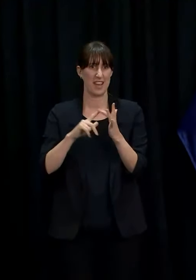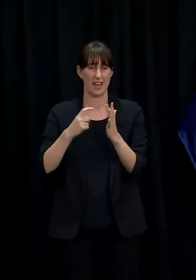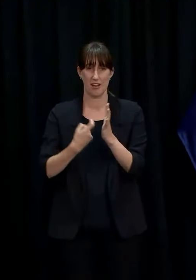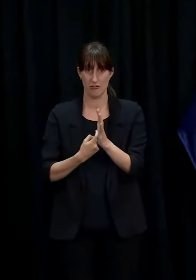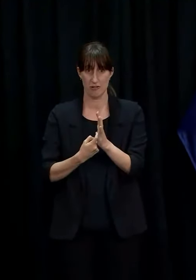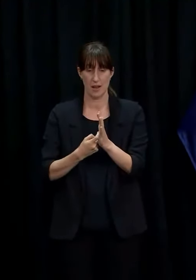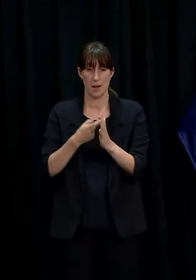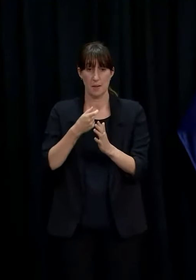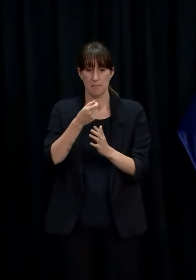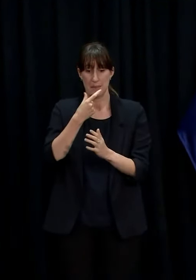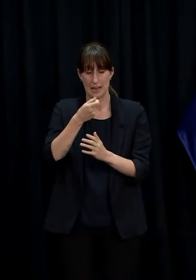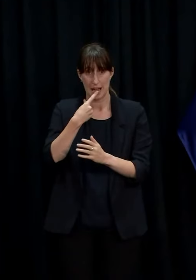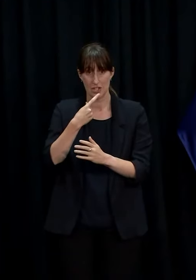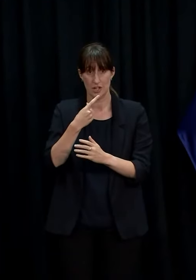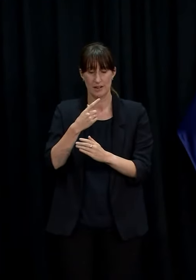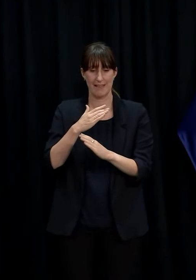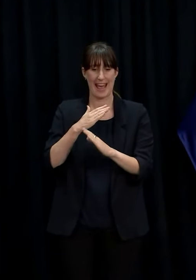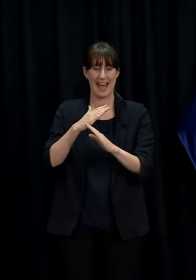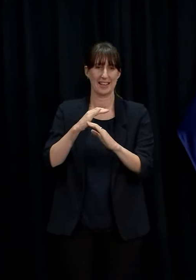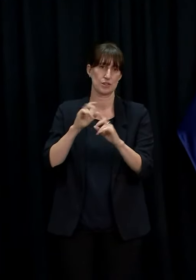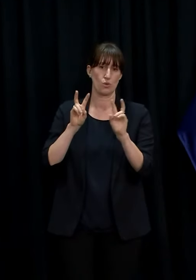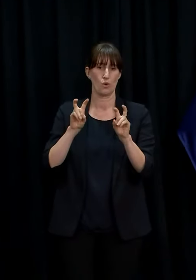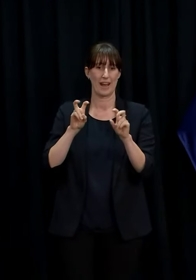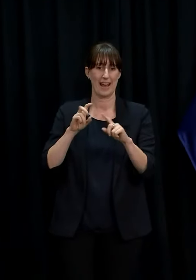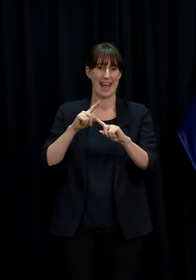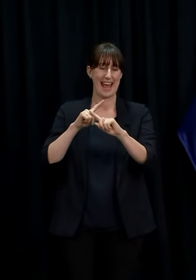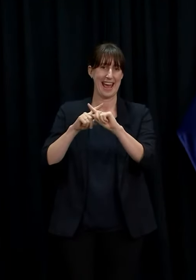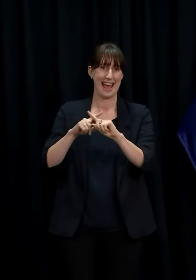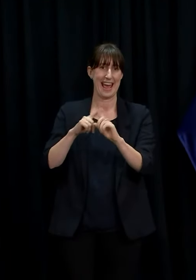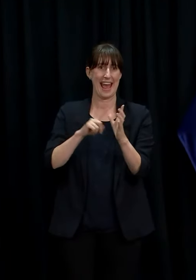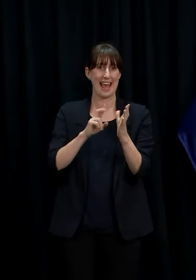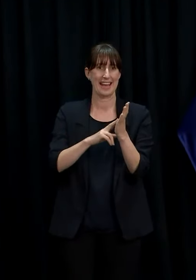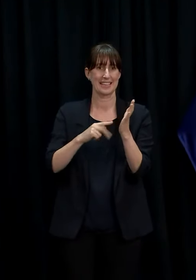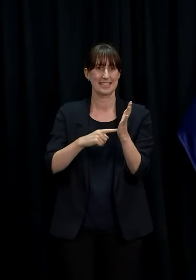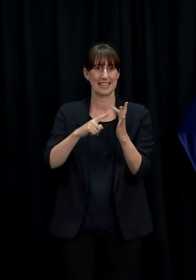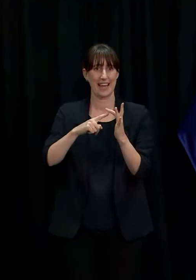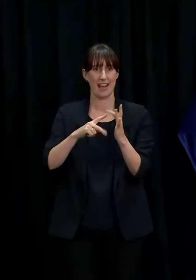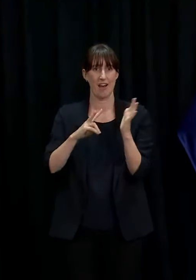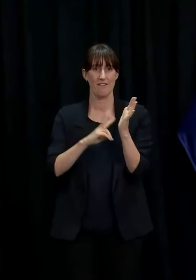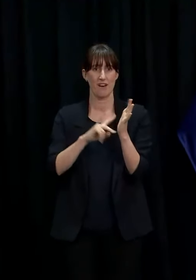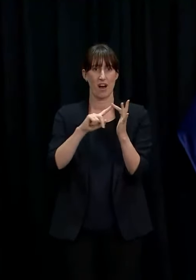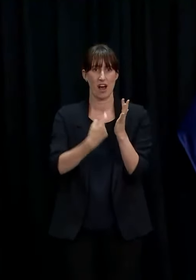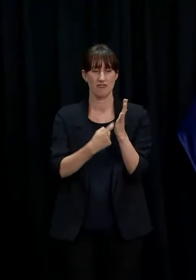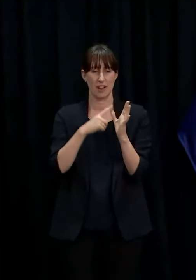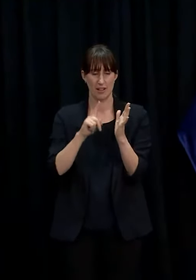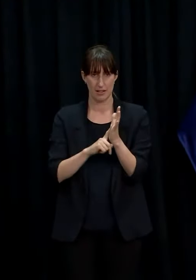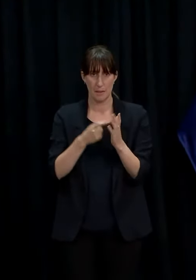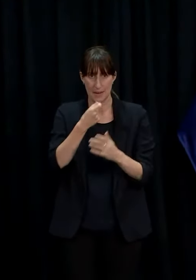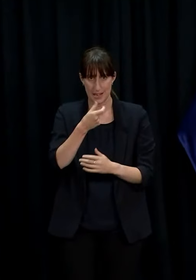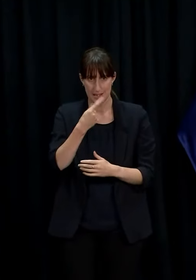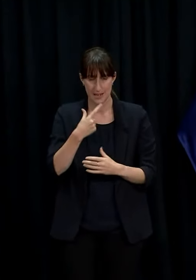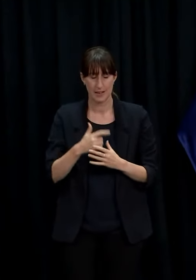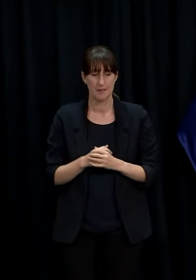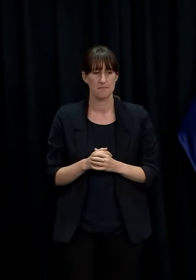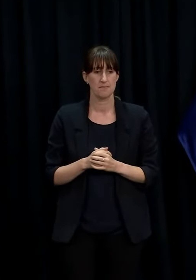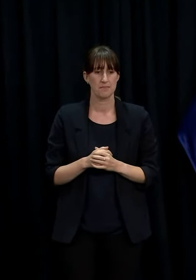that's an antiviral. There we have access to